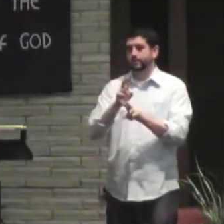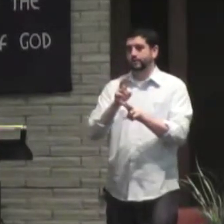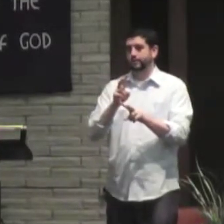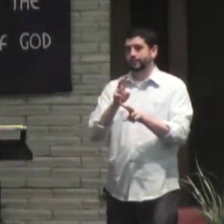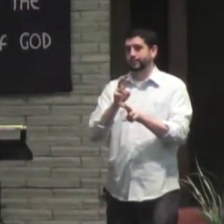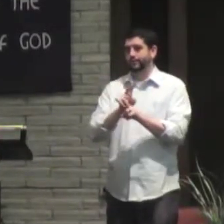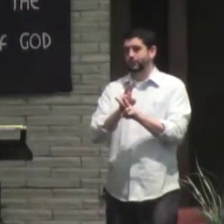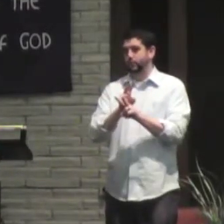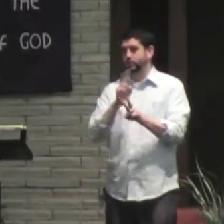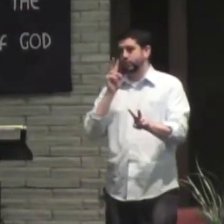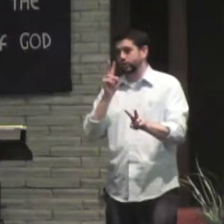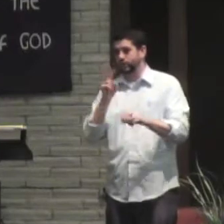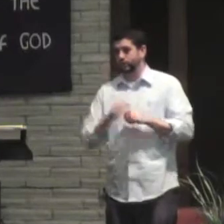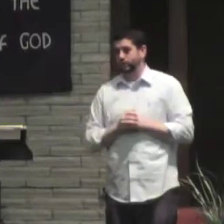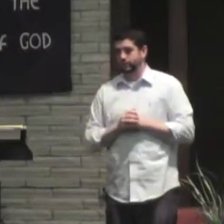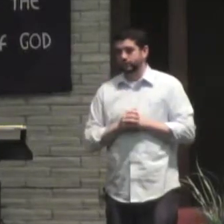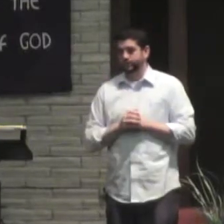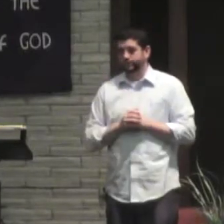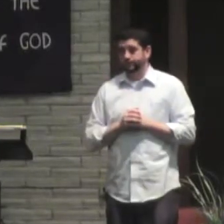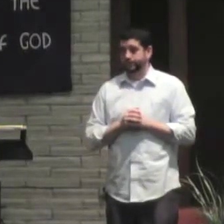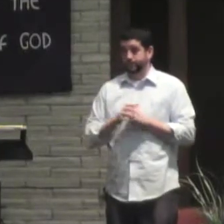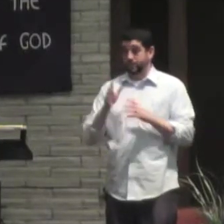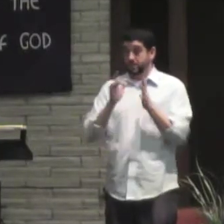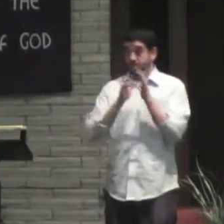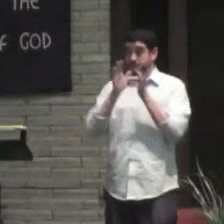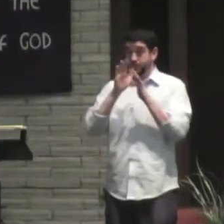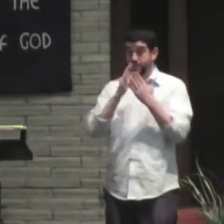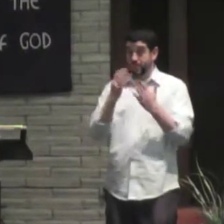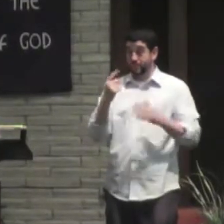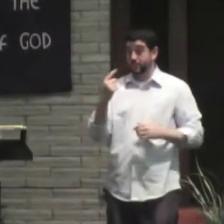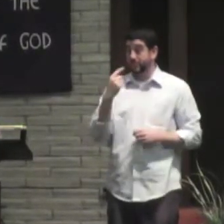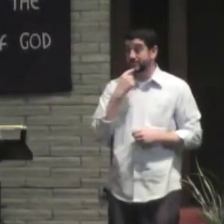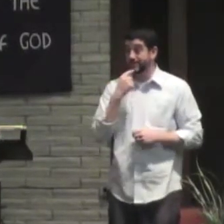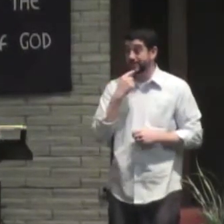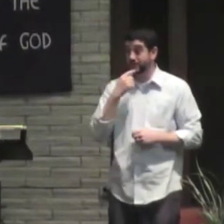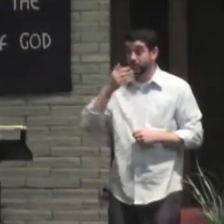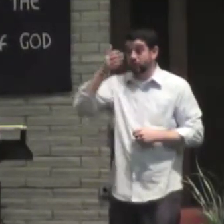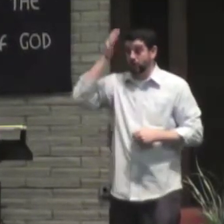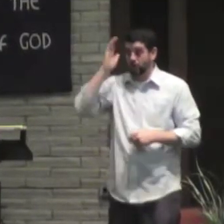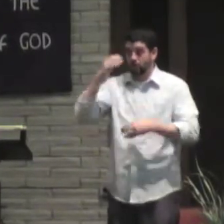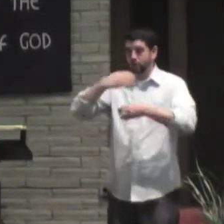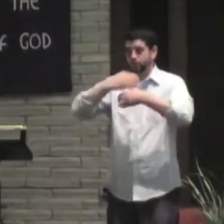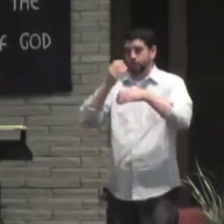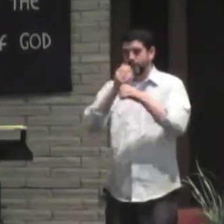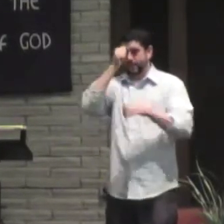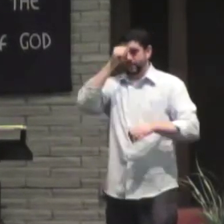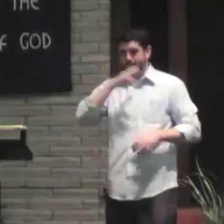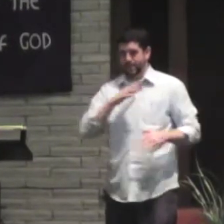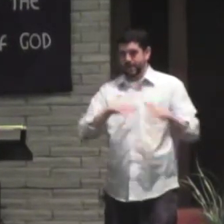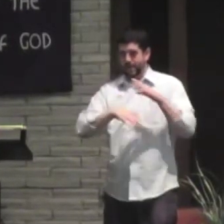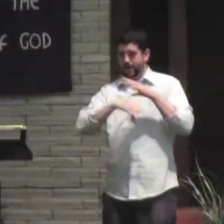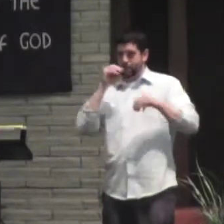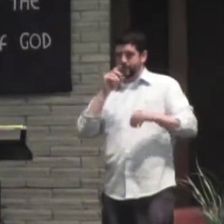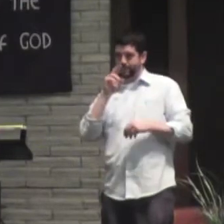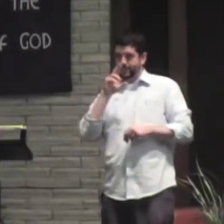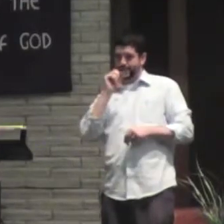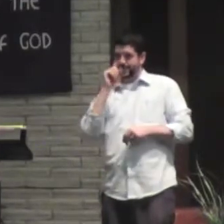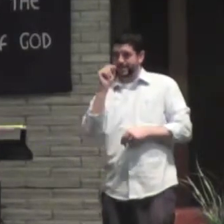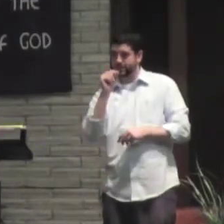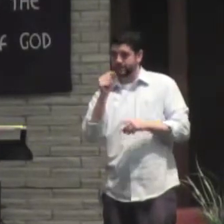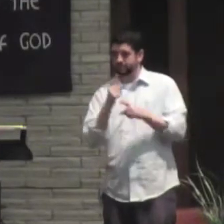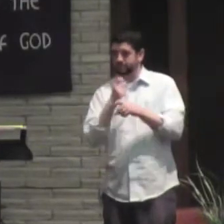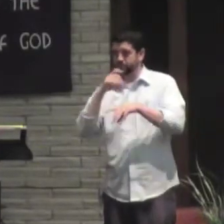service. The Bible says that God created man out of the dust of the